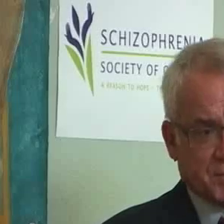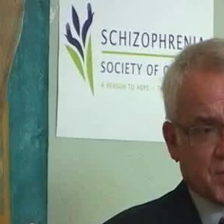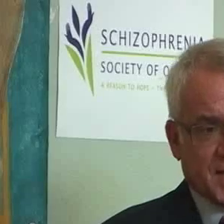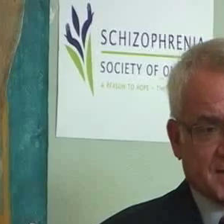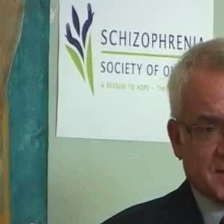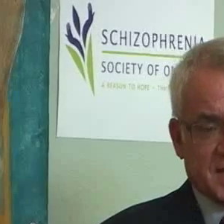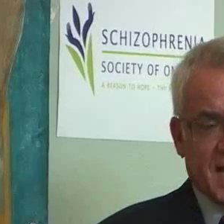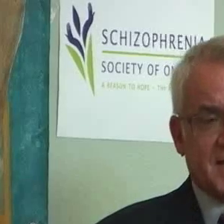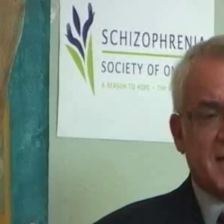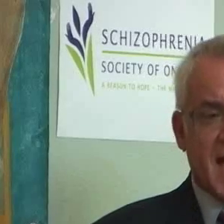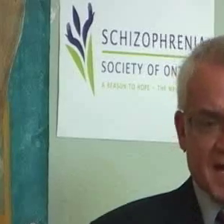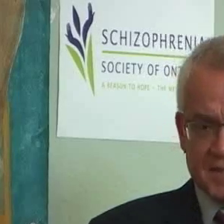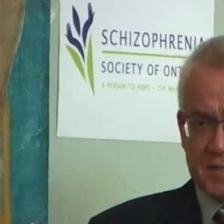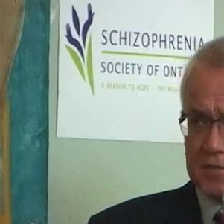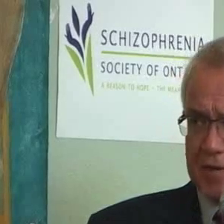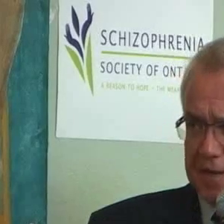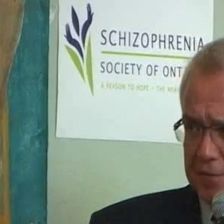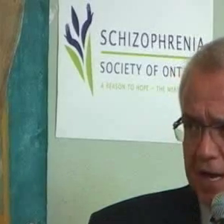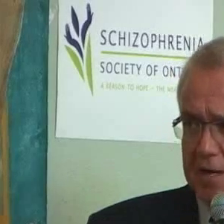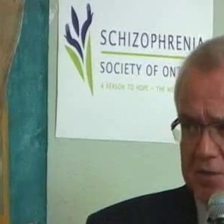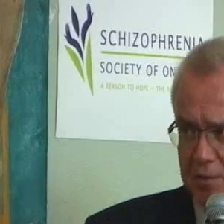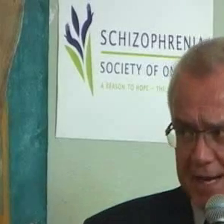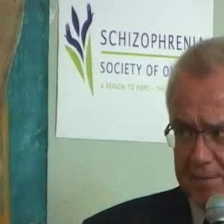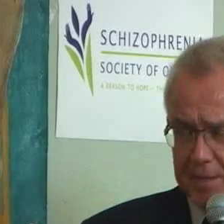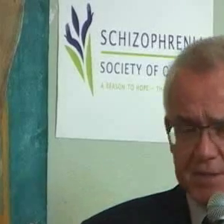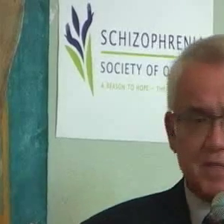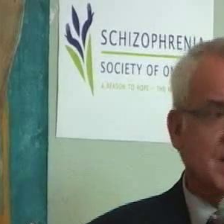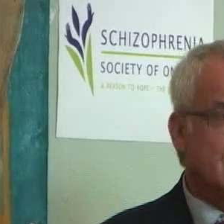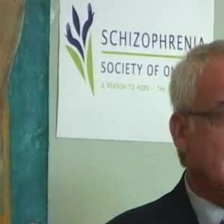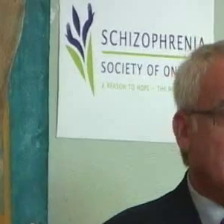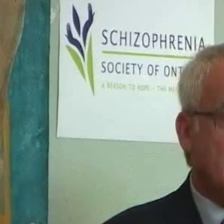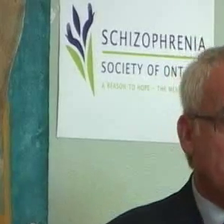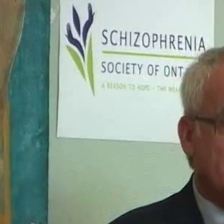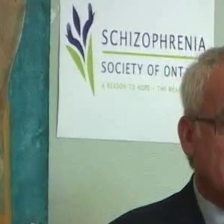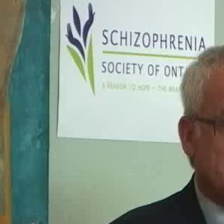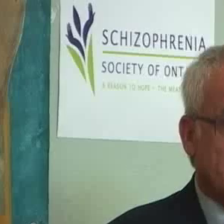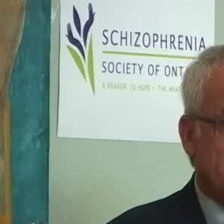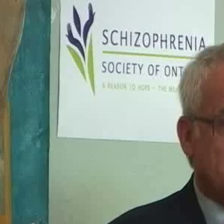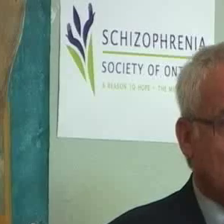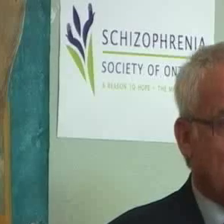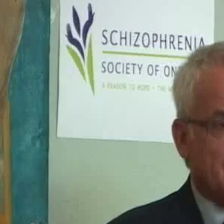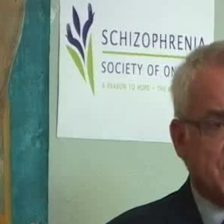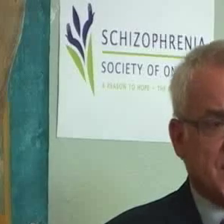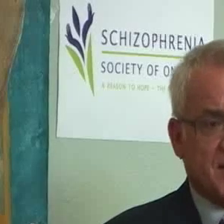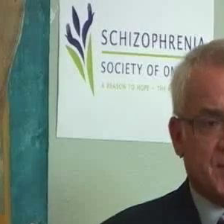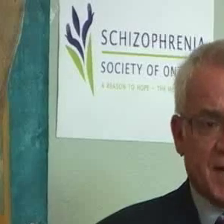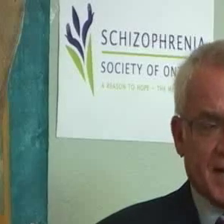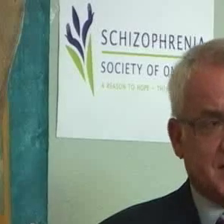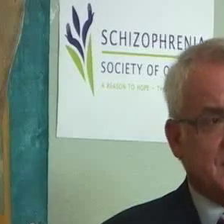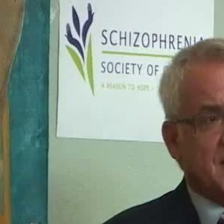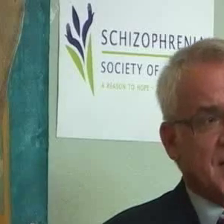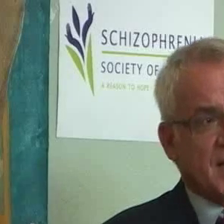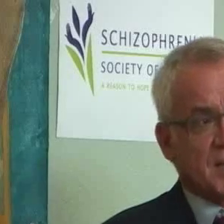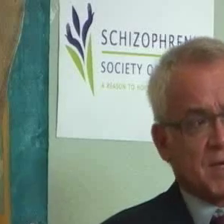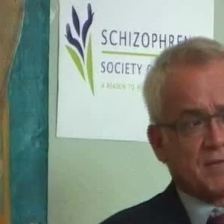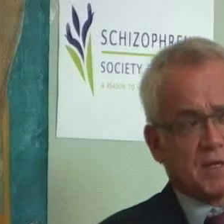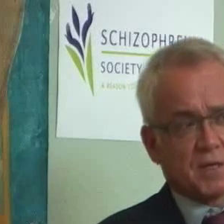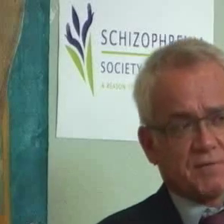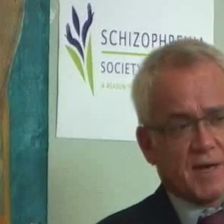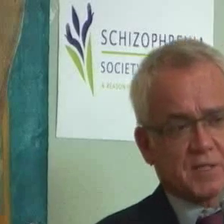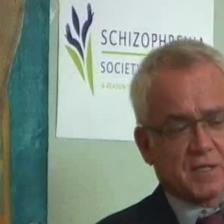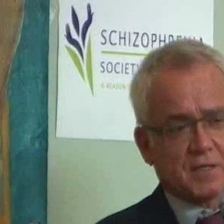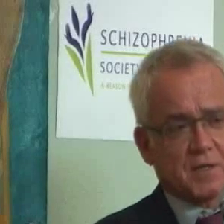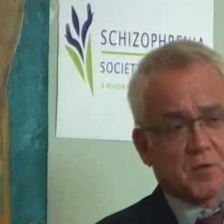budgets get protected and enhanced, regardless of what happens, because again, no one should be left behind. And I believe